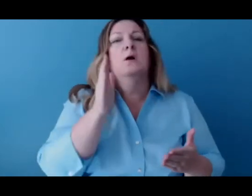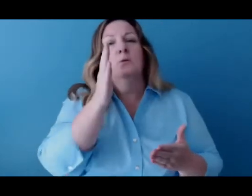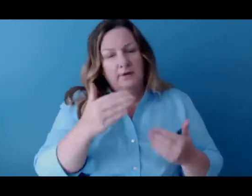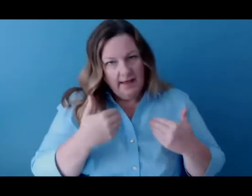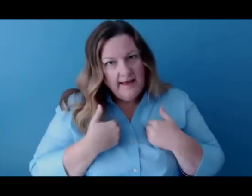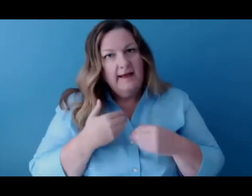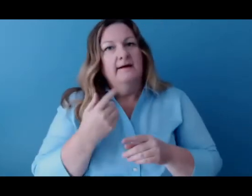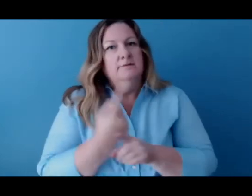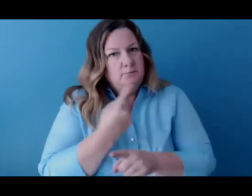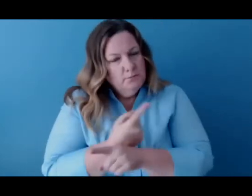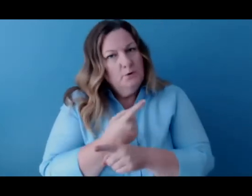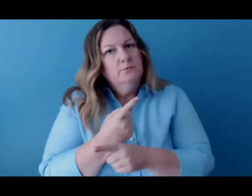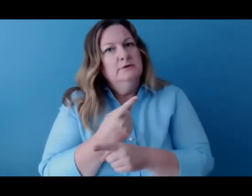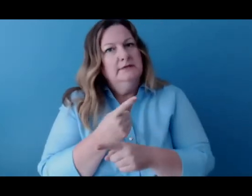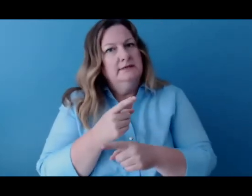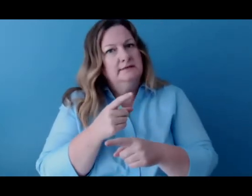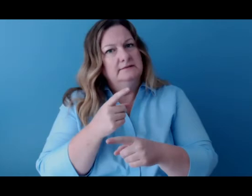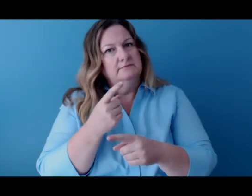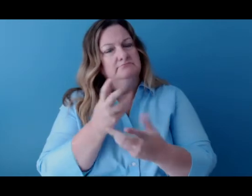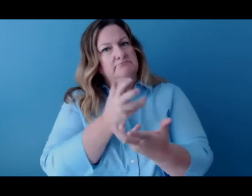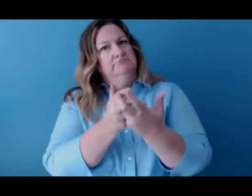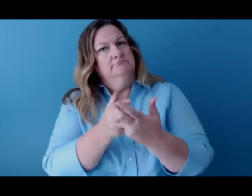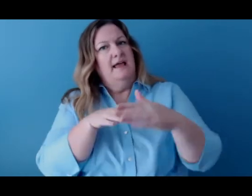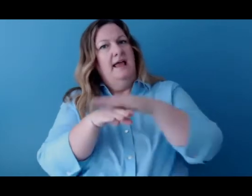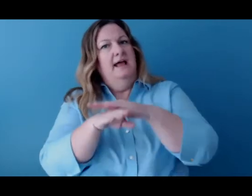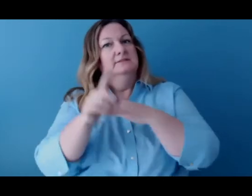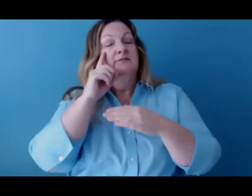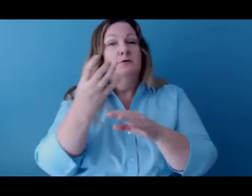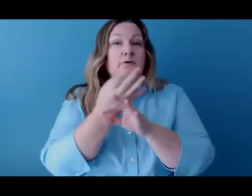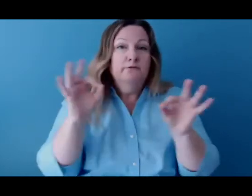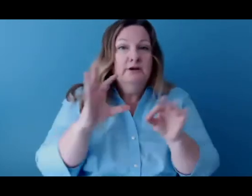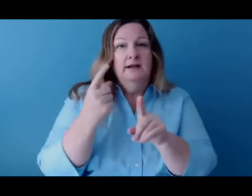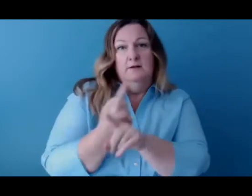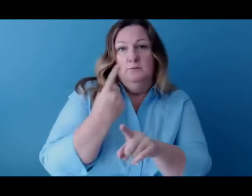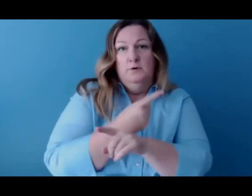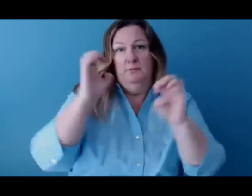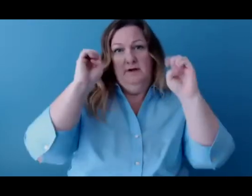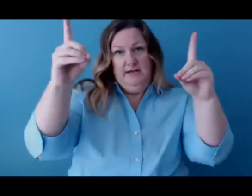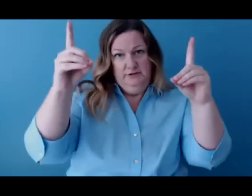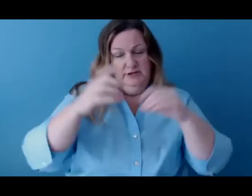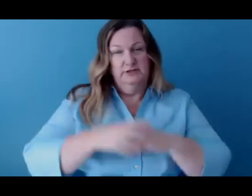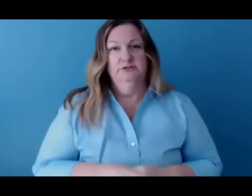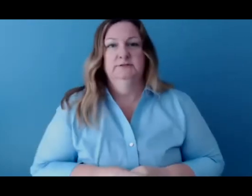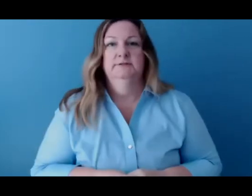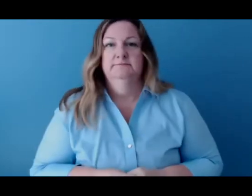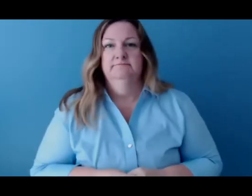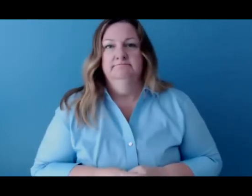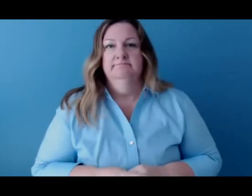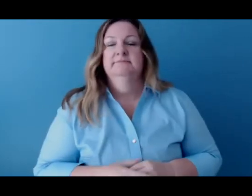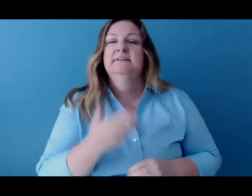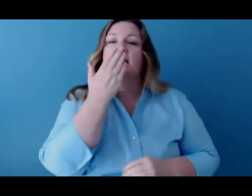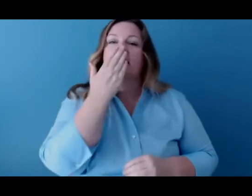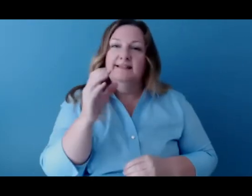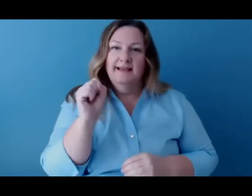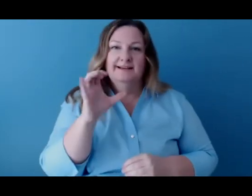have access to free and appropriate education? Thanks, Sachin. And Aubrey, thanks for the